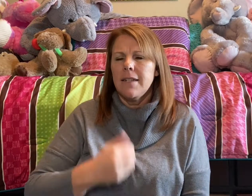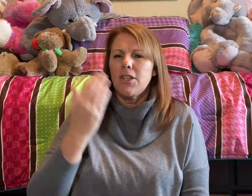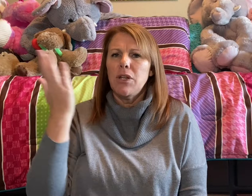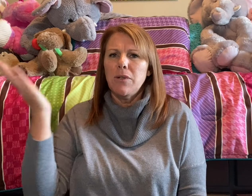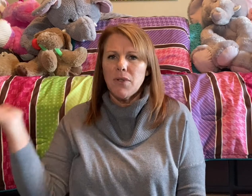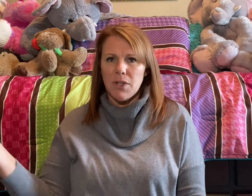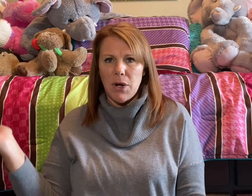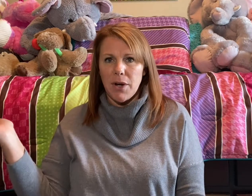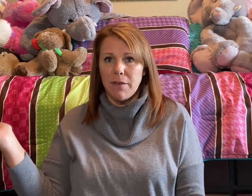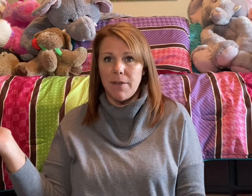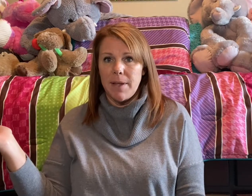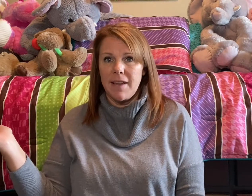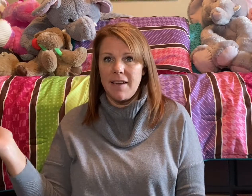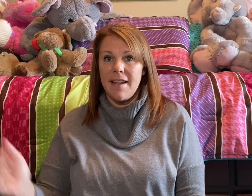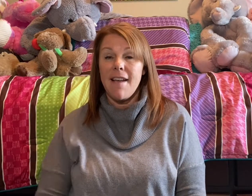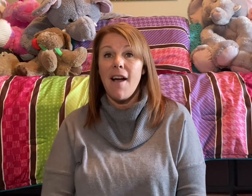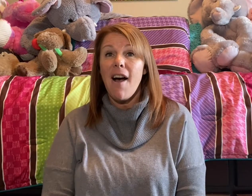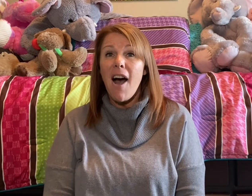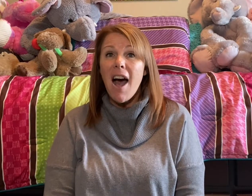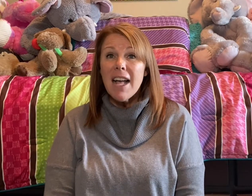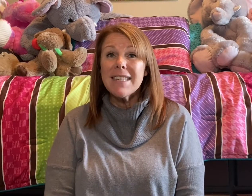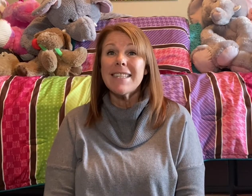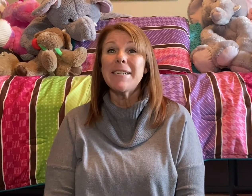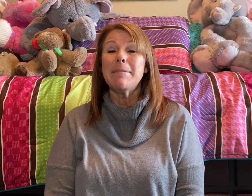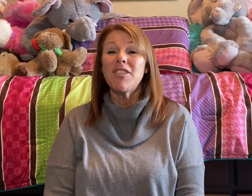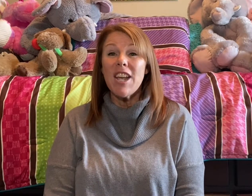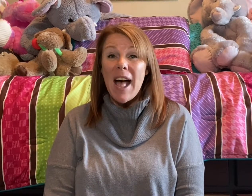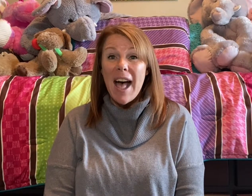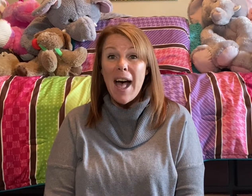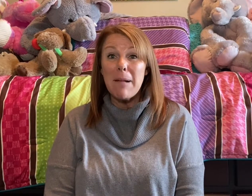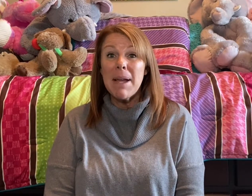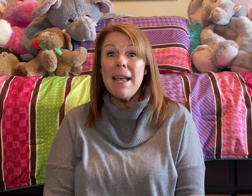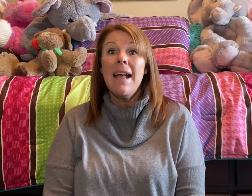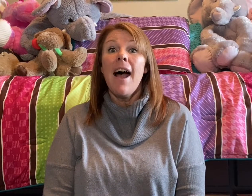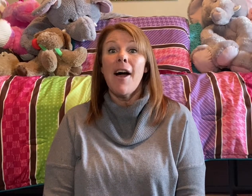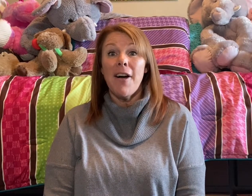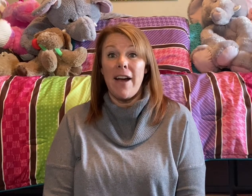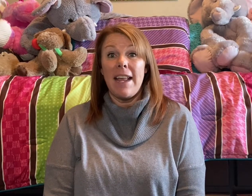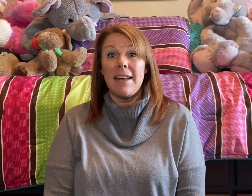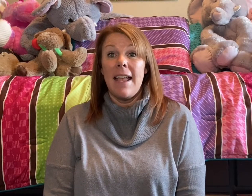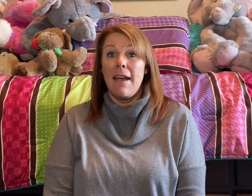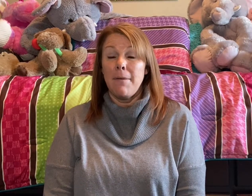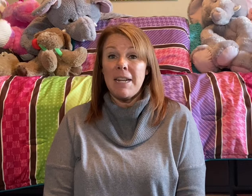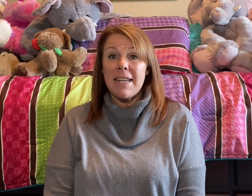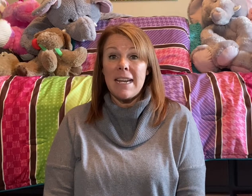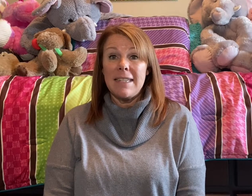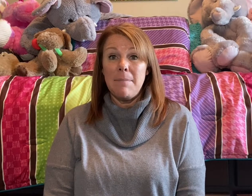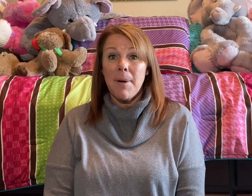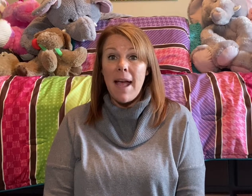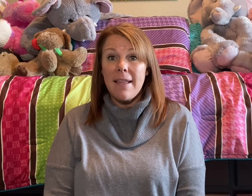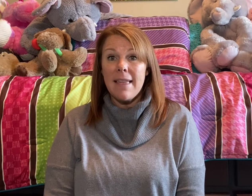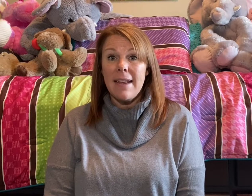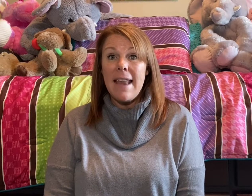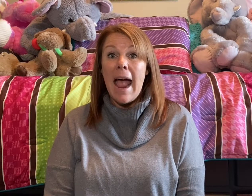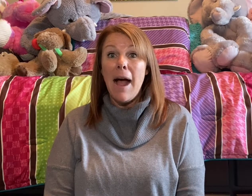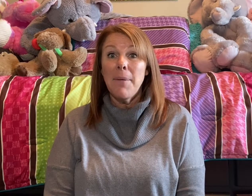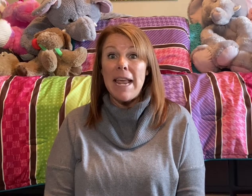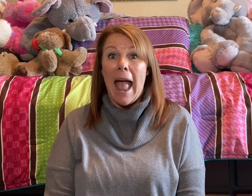to serve. Awesome job. All right, everybody take a deep breath. Now we have